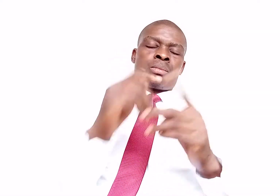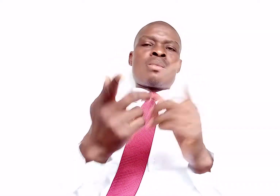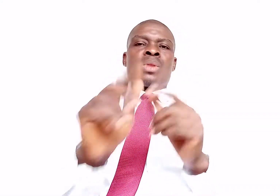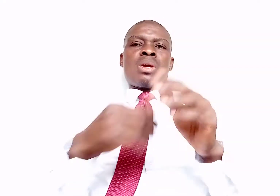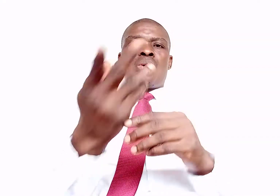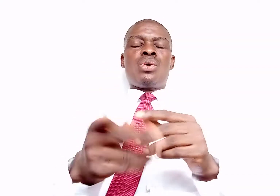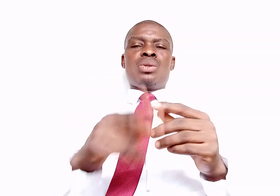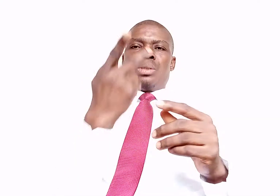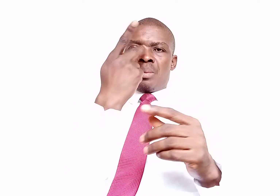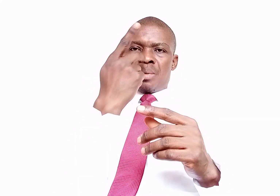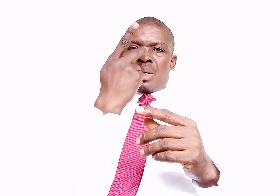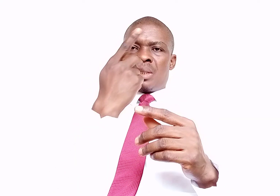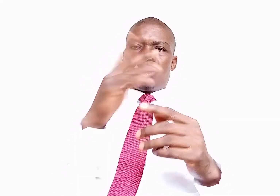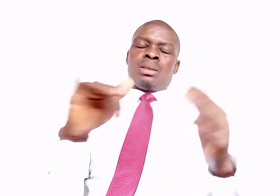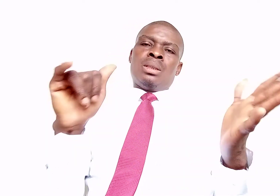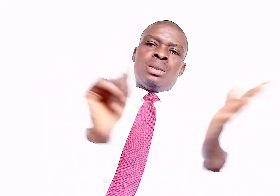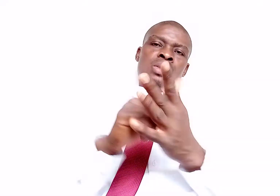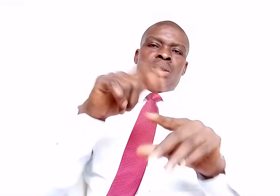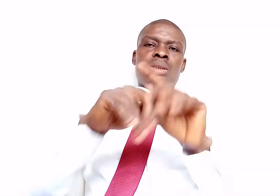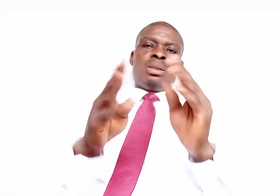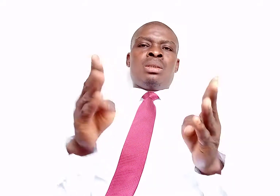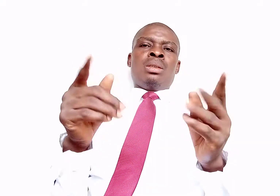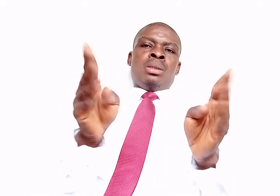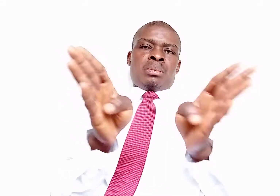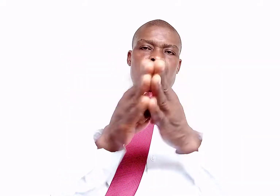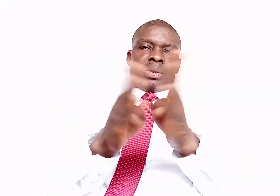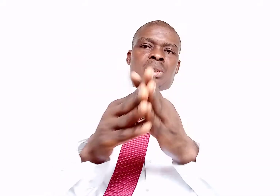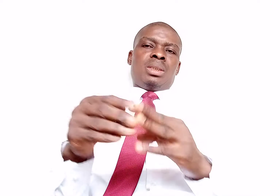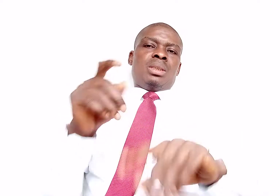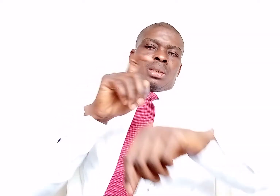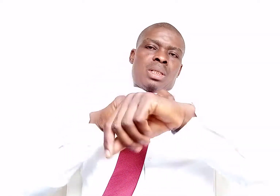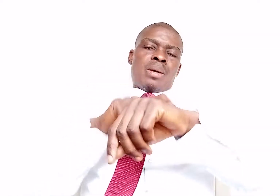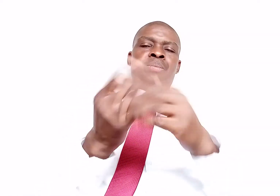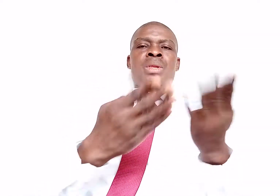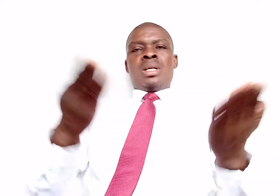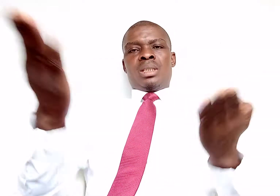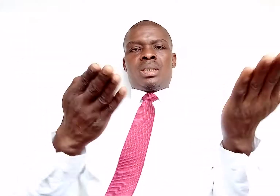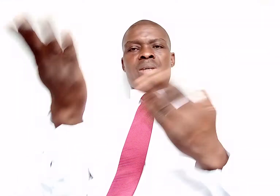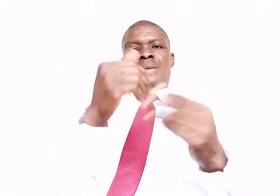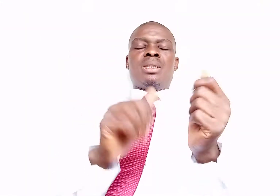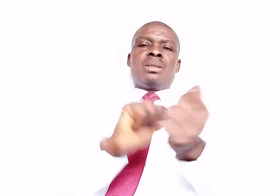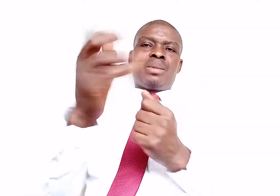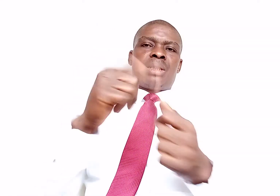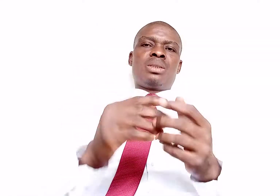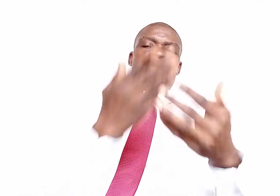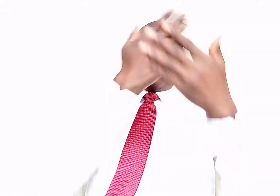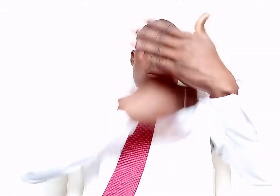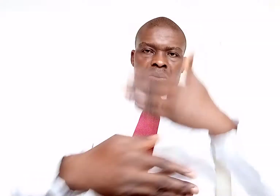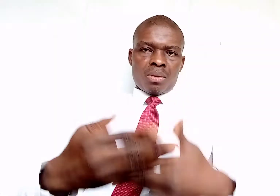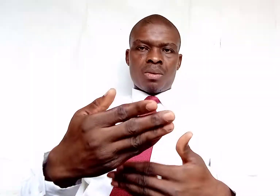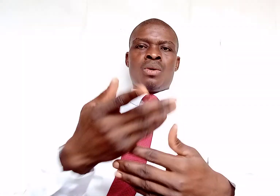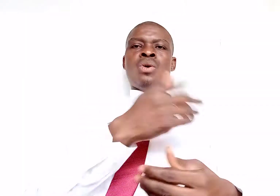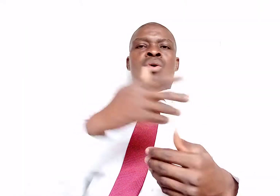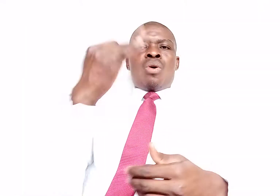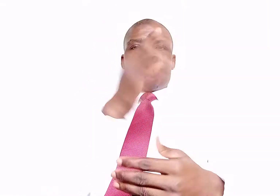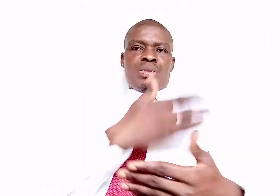and semen during sexual intercourse, and serves as passage for the delivery of the baby. Now